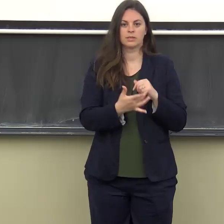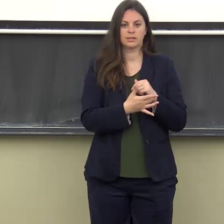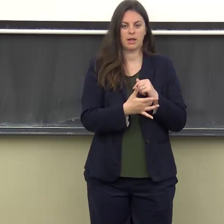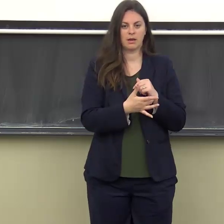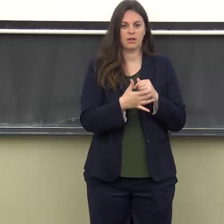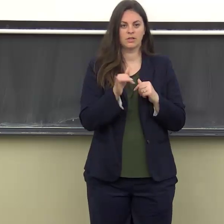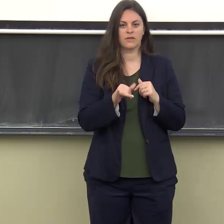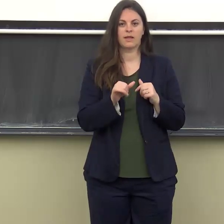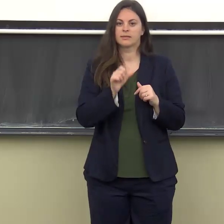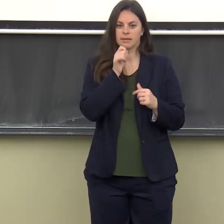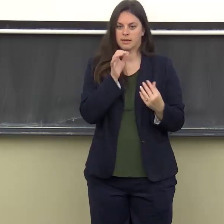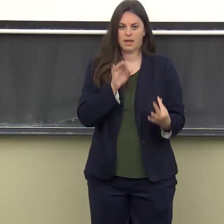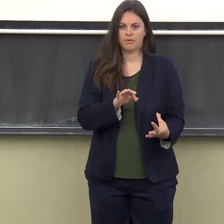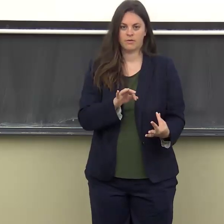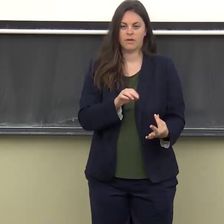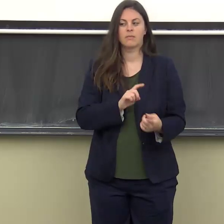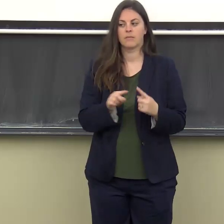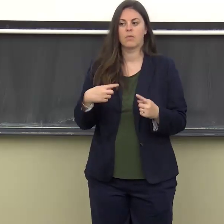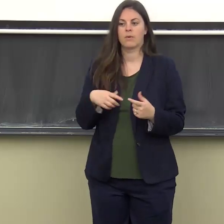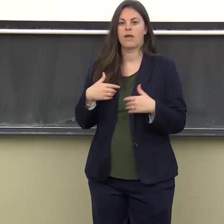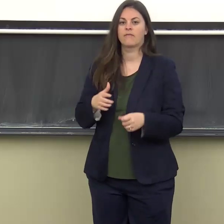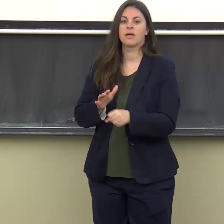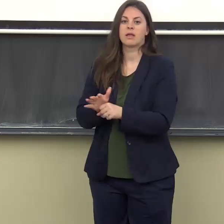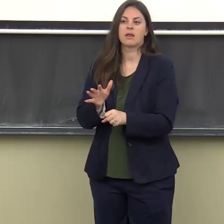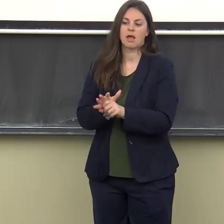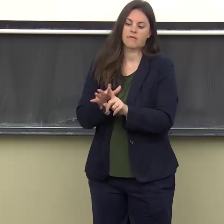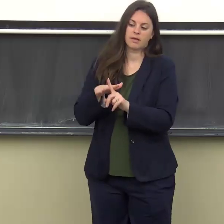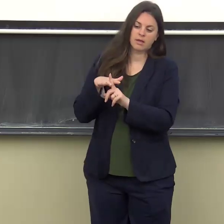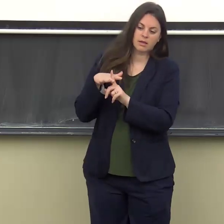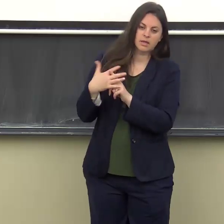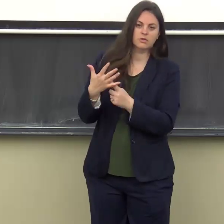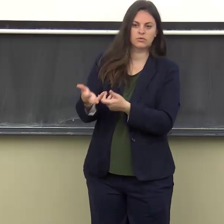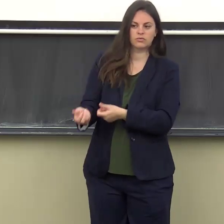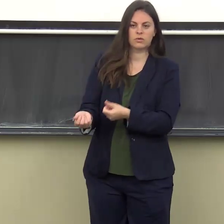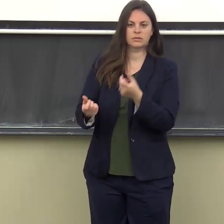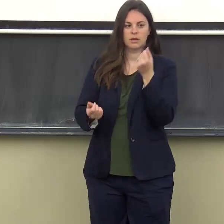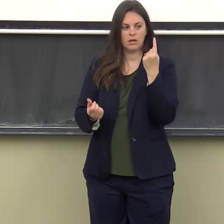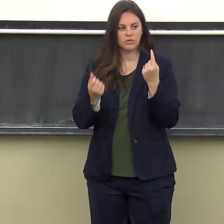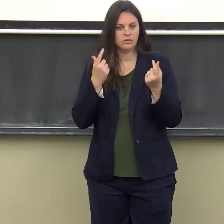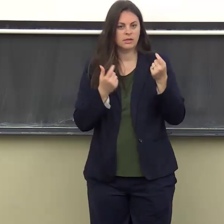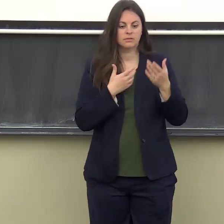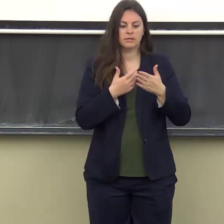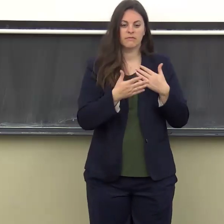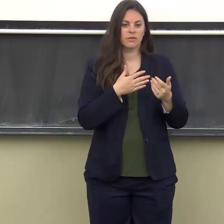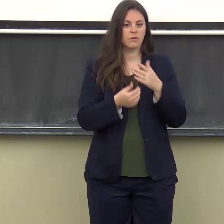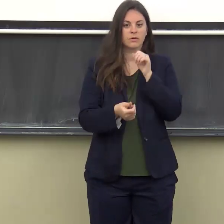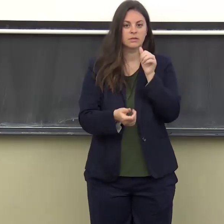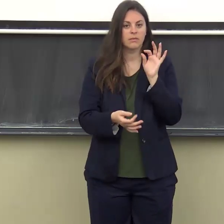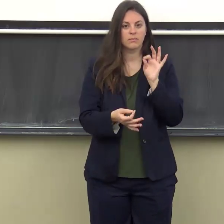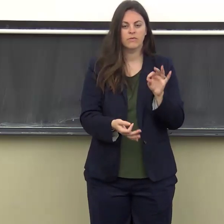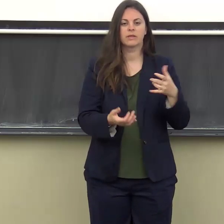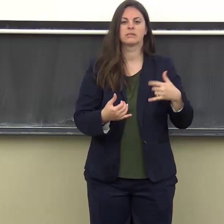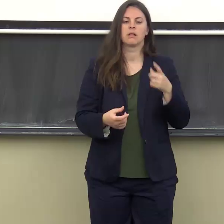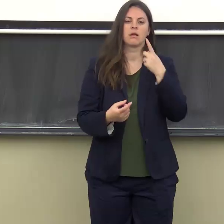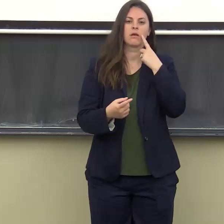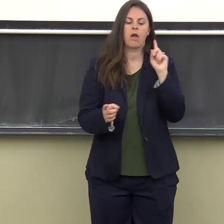is imperfect, but we have enough contextual trust and understanding that though it is imperfect, it is accomplishing the means